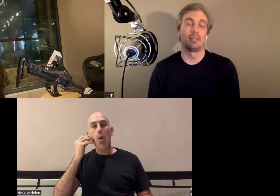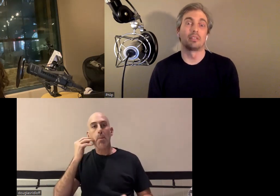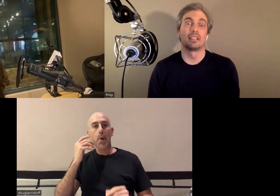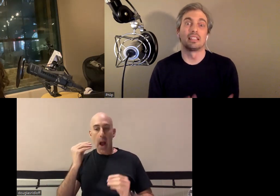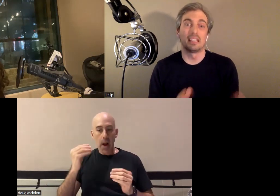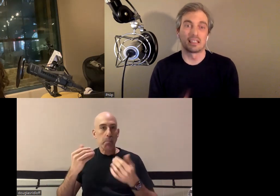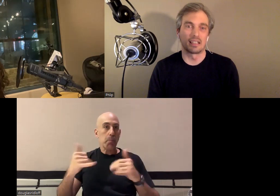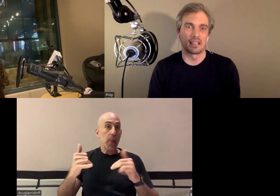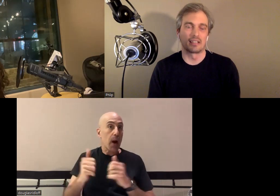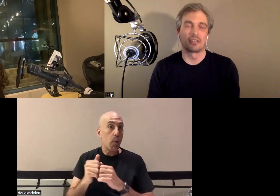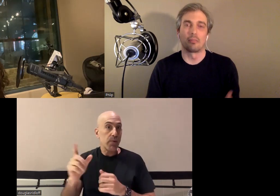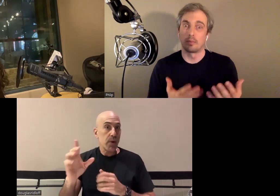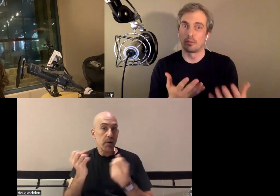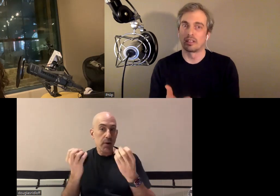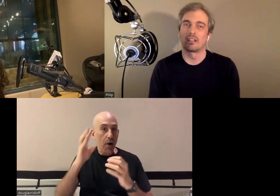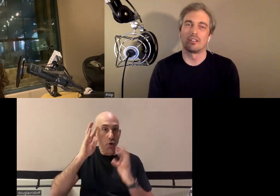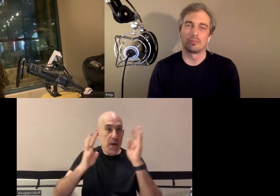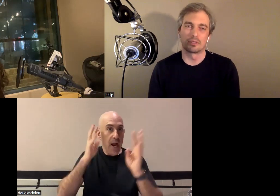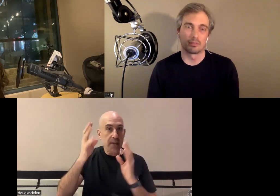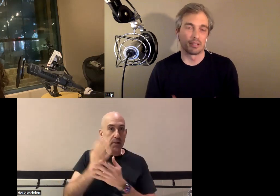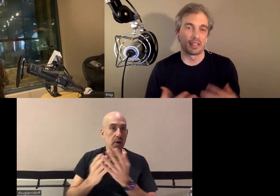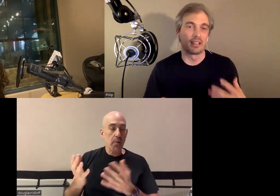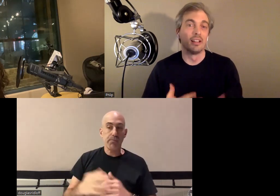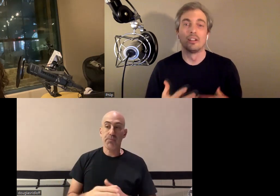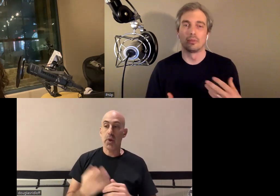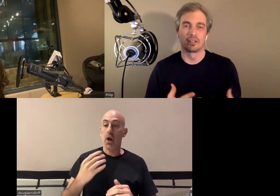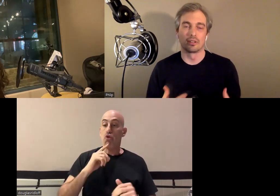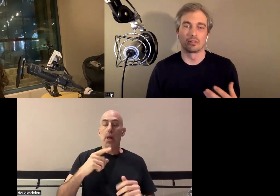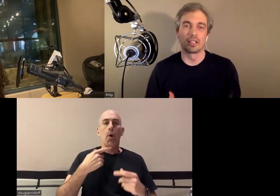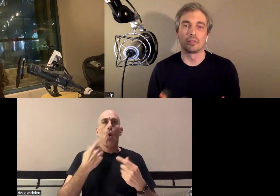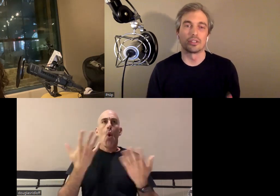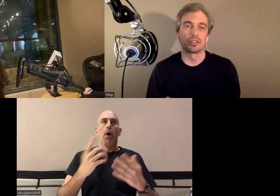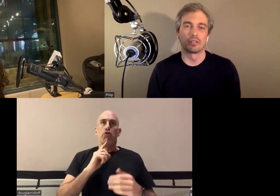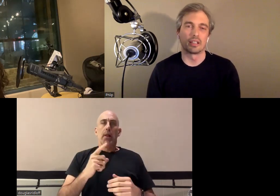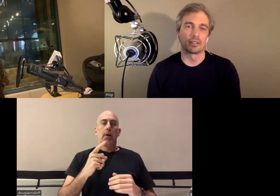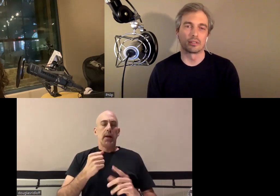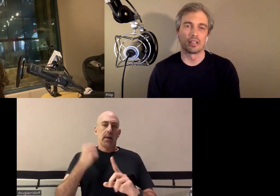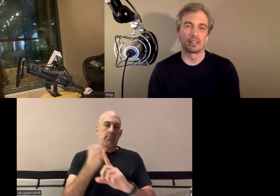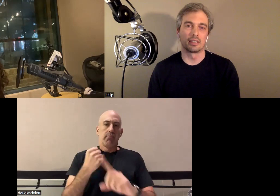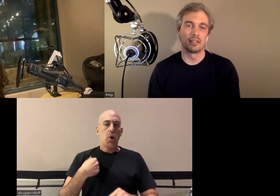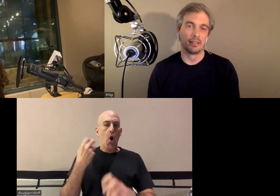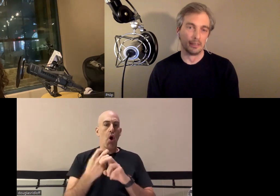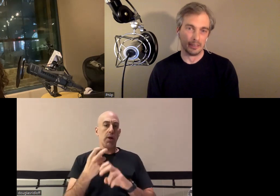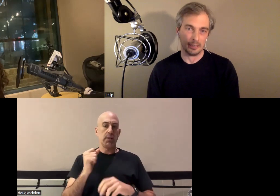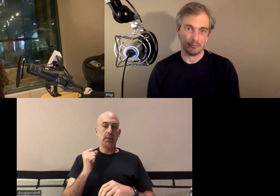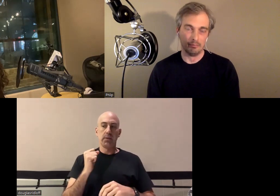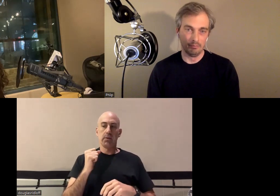stage so that people can see it, and maybe when they're at home, start playing with their own language and creating their own